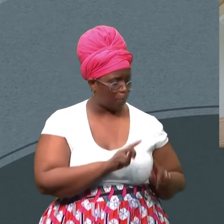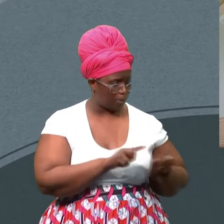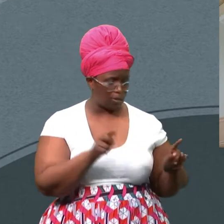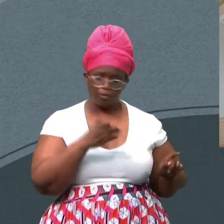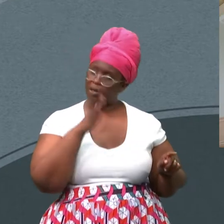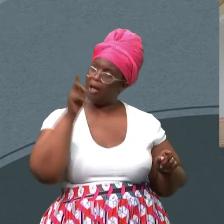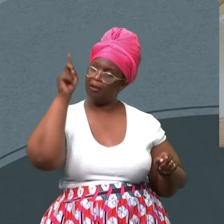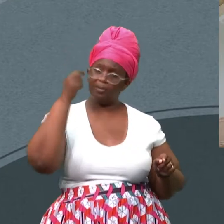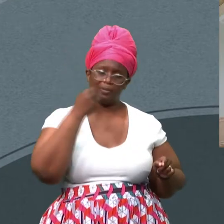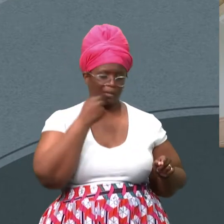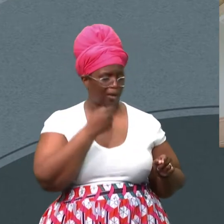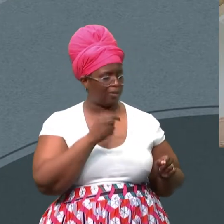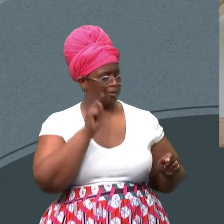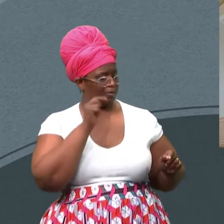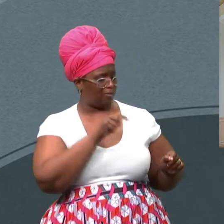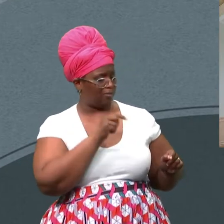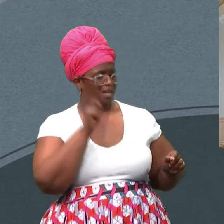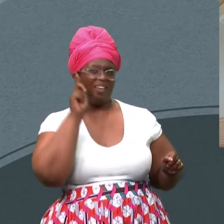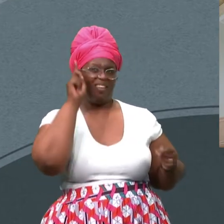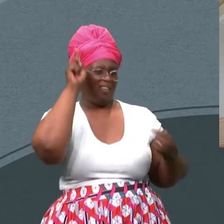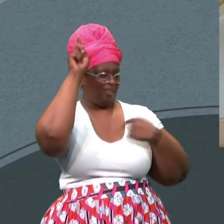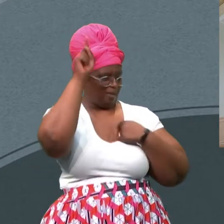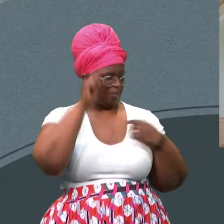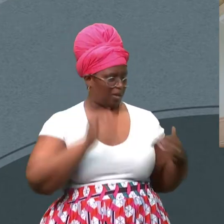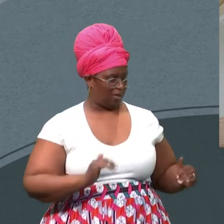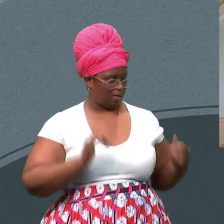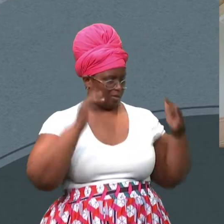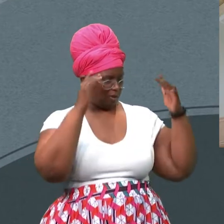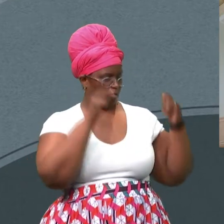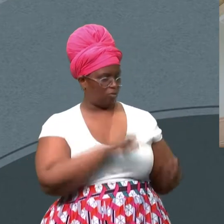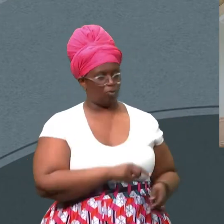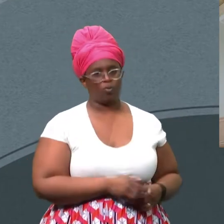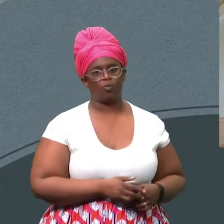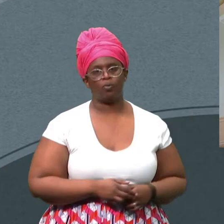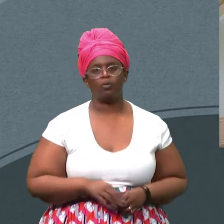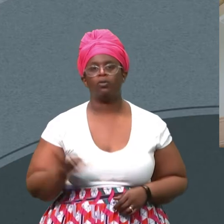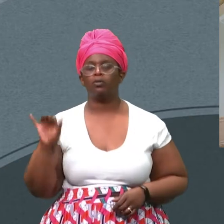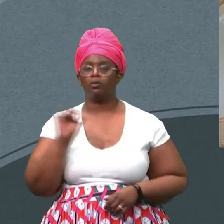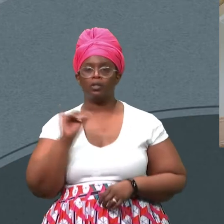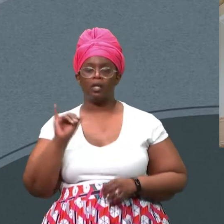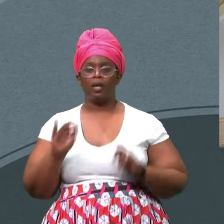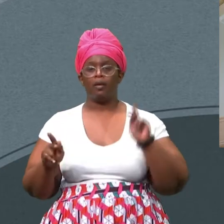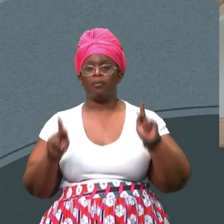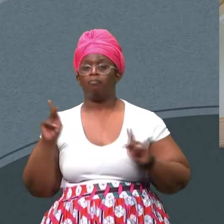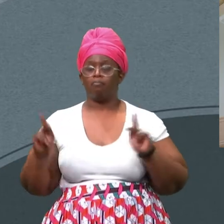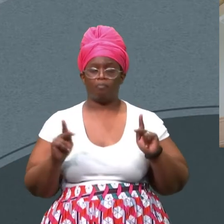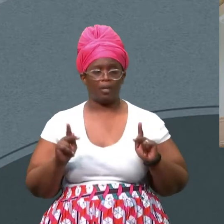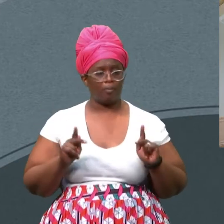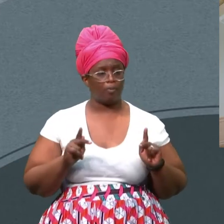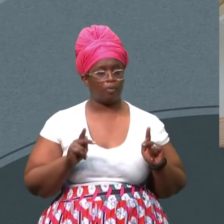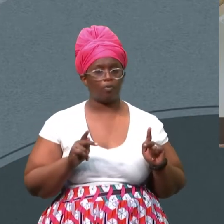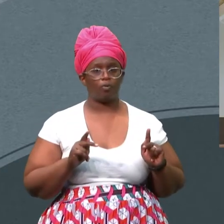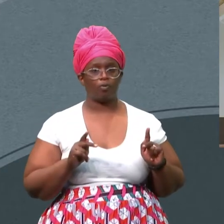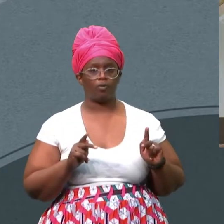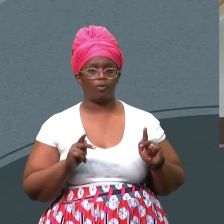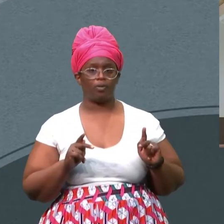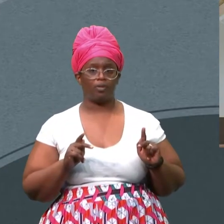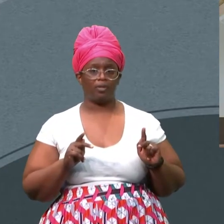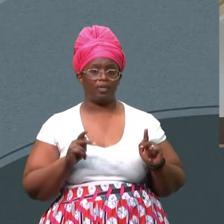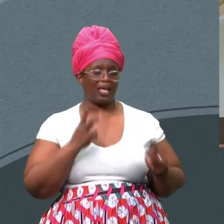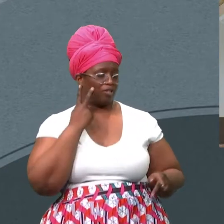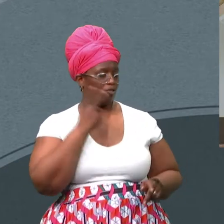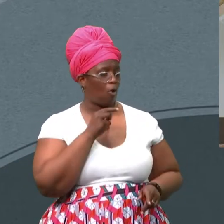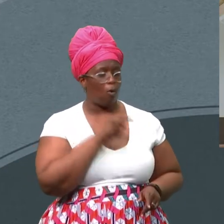text in verse number 48 in the Magnificat. The same people that saw me in my humble estate, the same